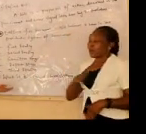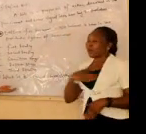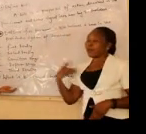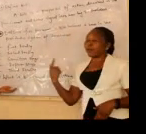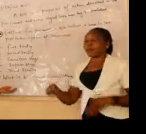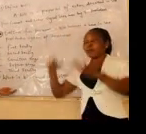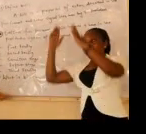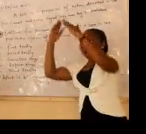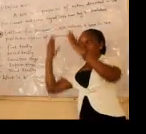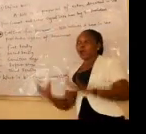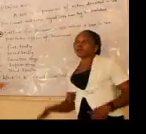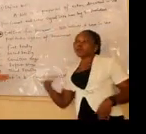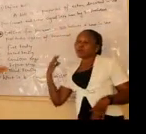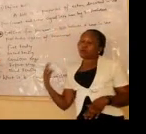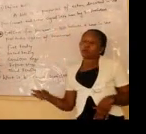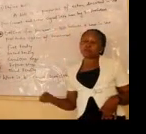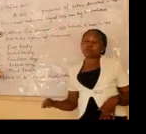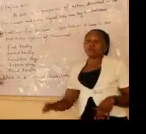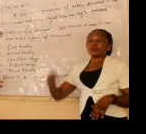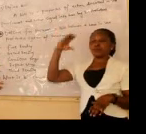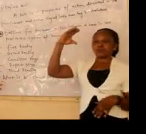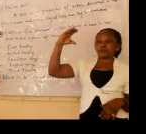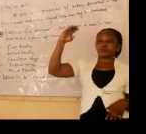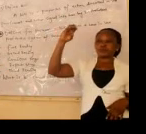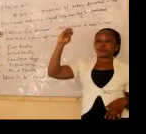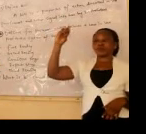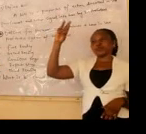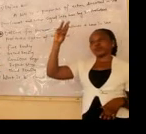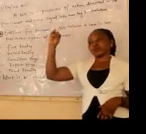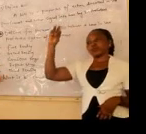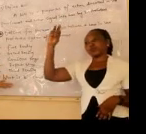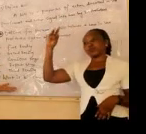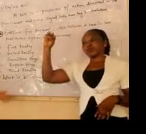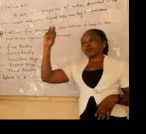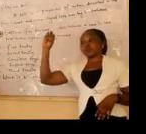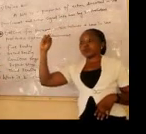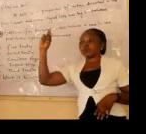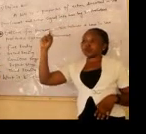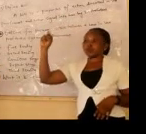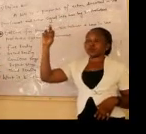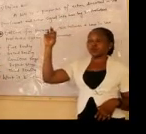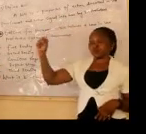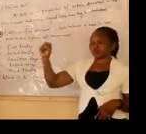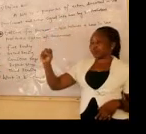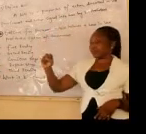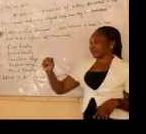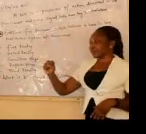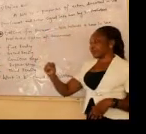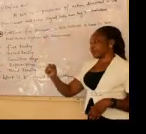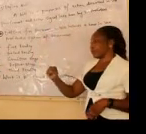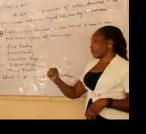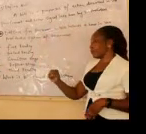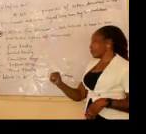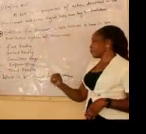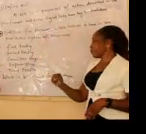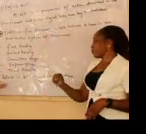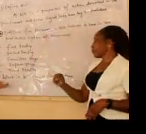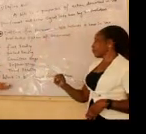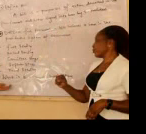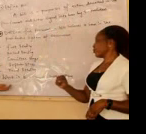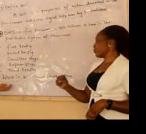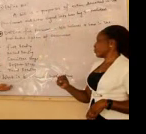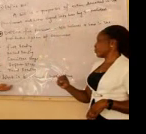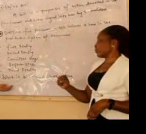asked to define this, you say bicameral legislature is defined as a process or act of carrying out